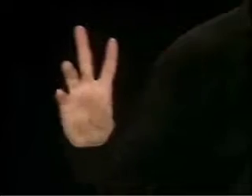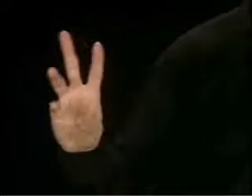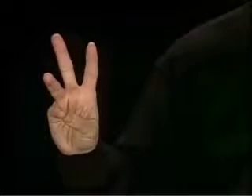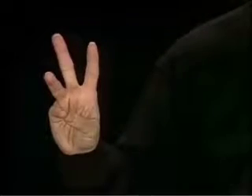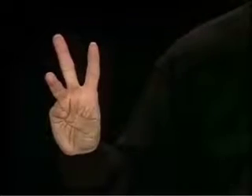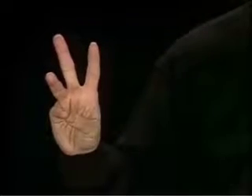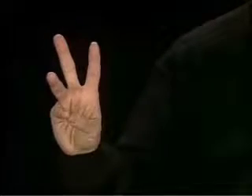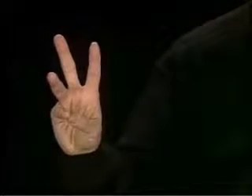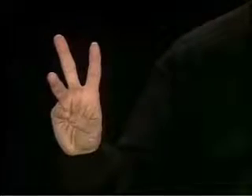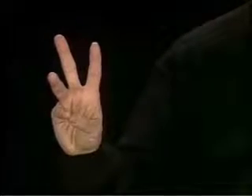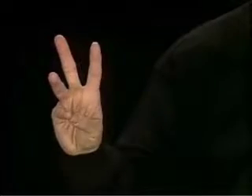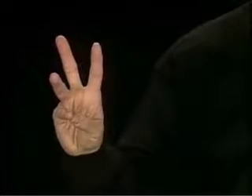76,